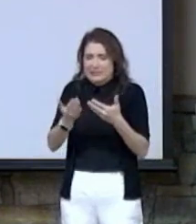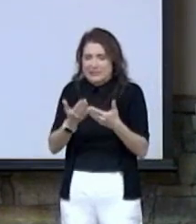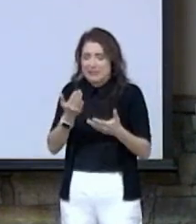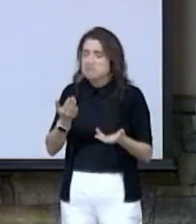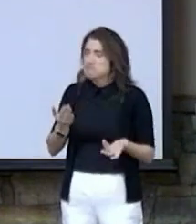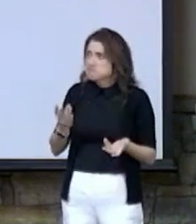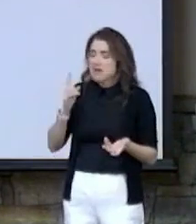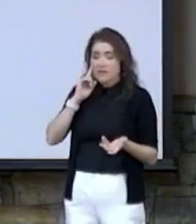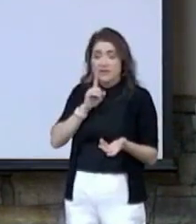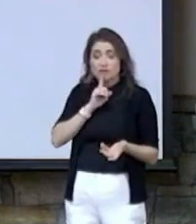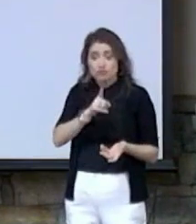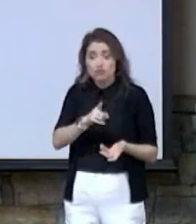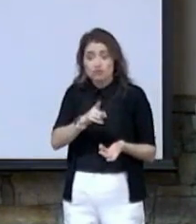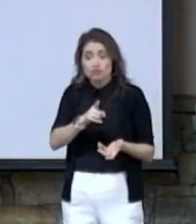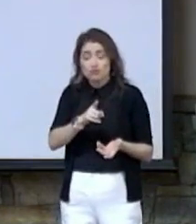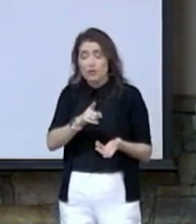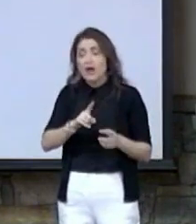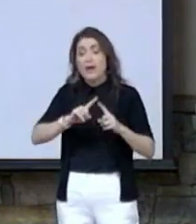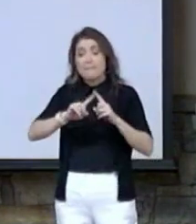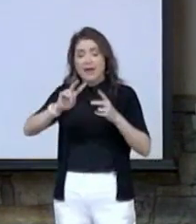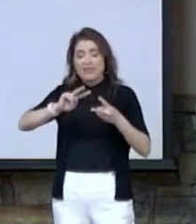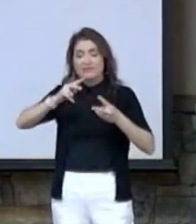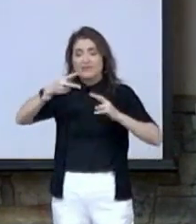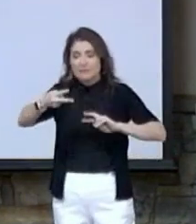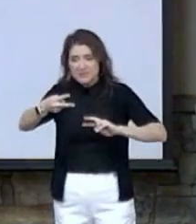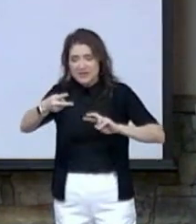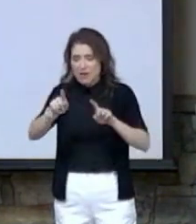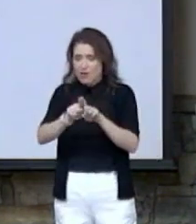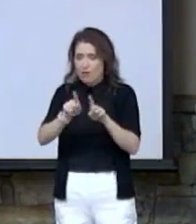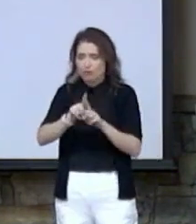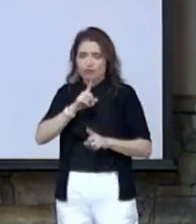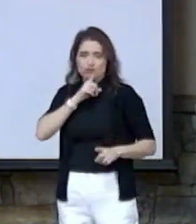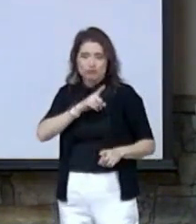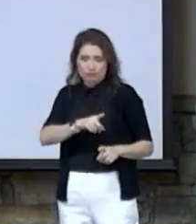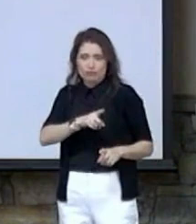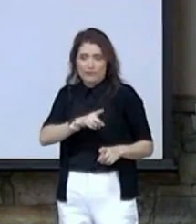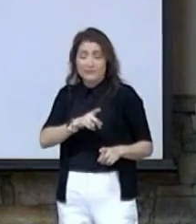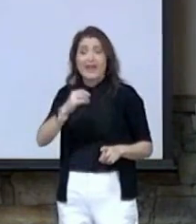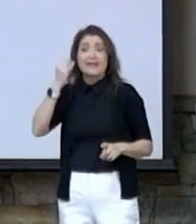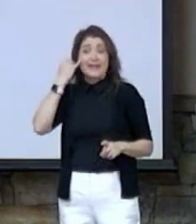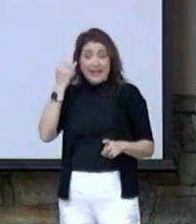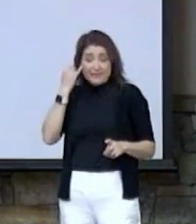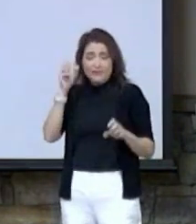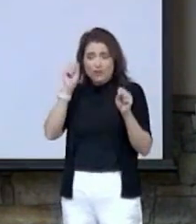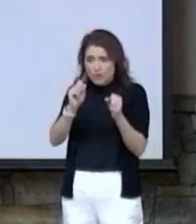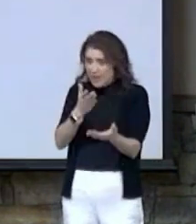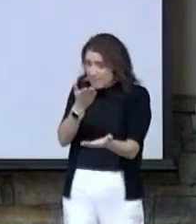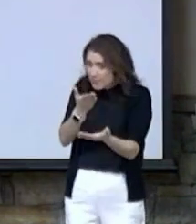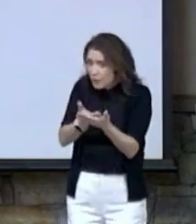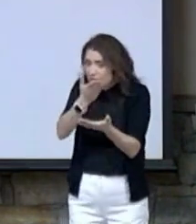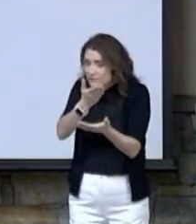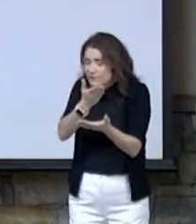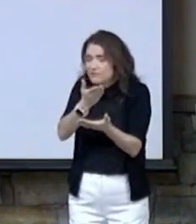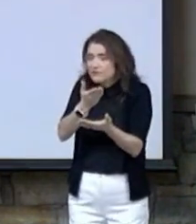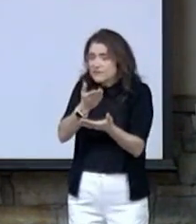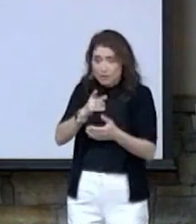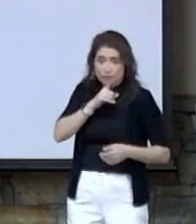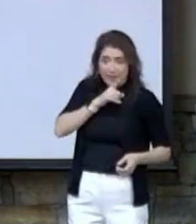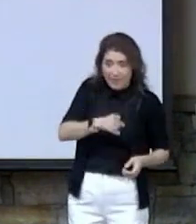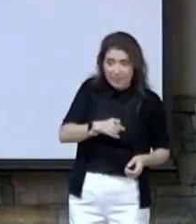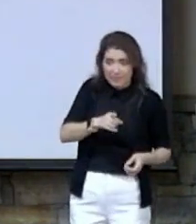true. But I think the flip side is also true. That if you can prove the resurrection is